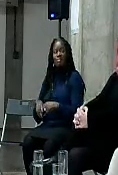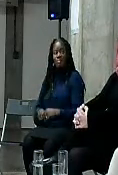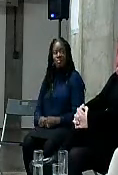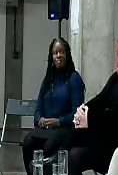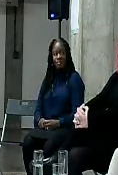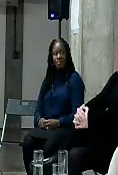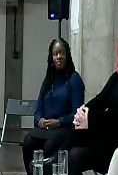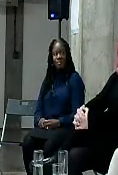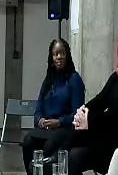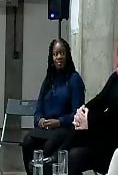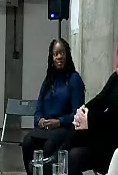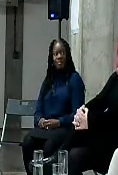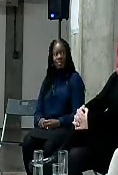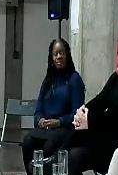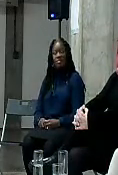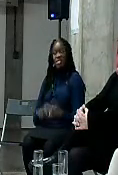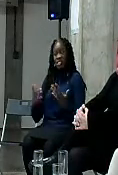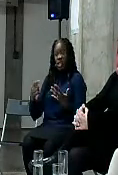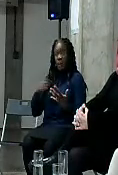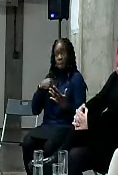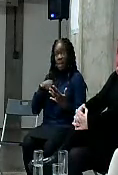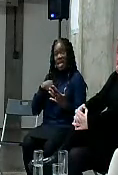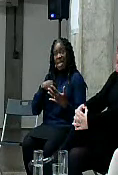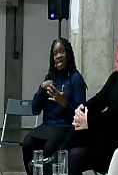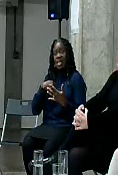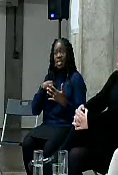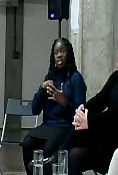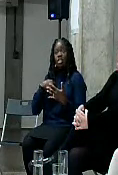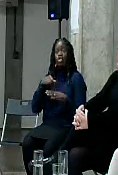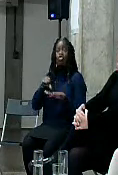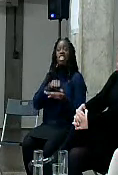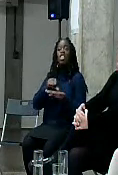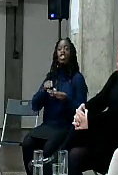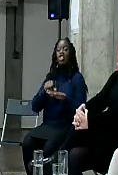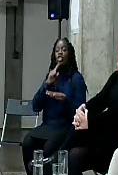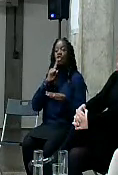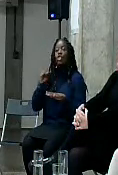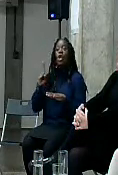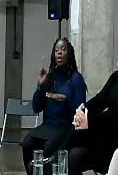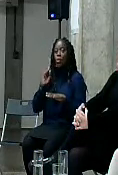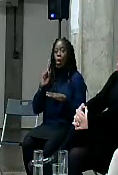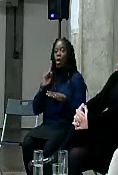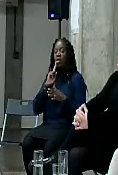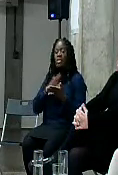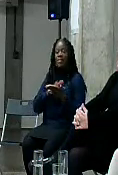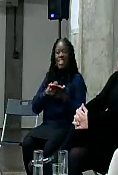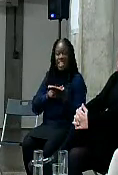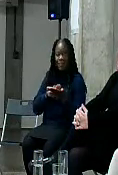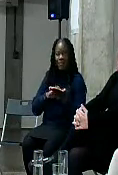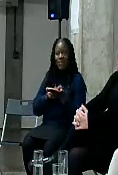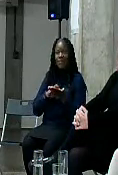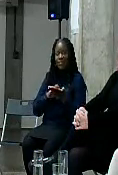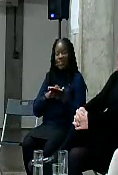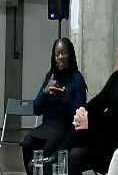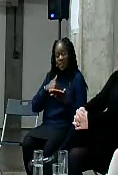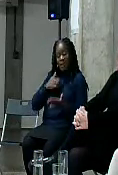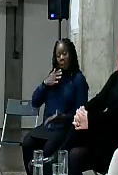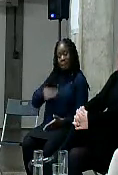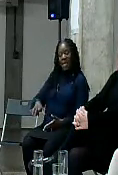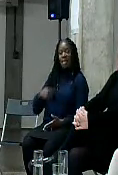it sounds trite, but as a Christian, I was told to forgive, and I did. And that has helped